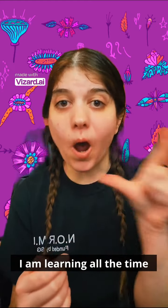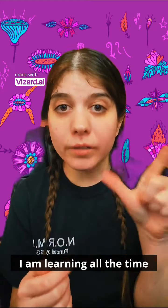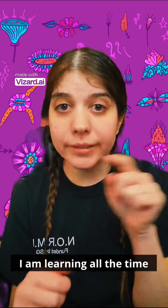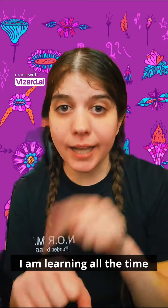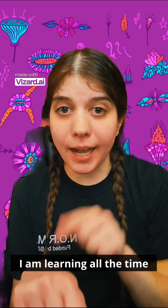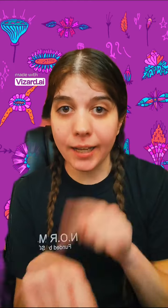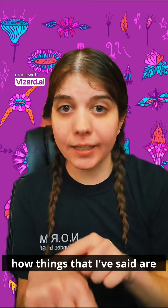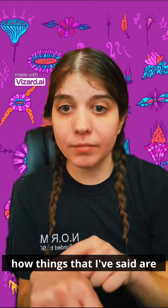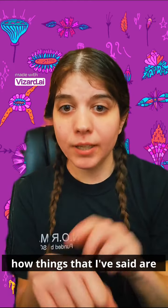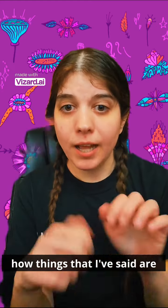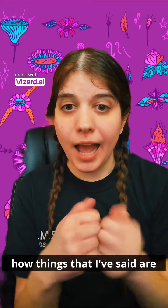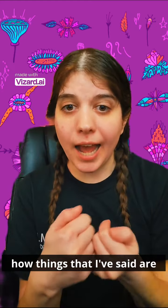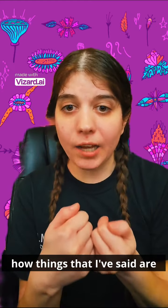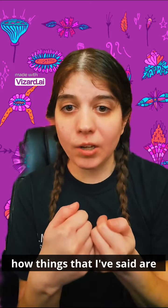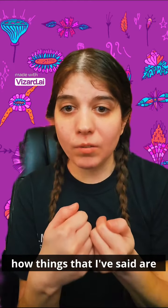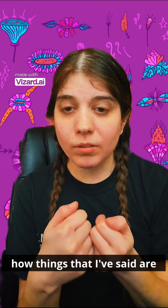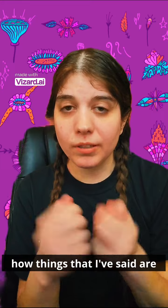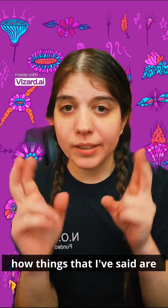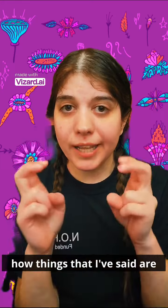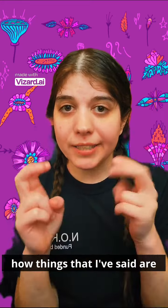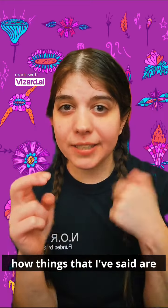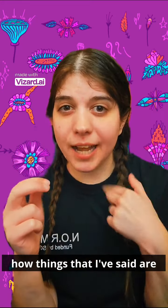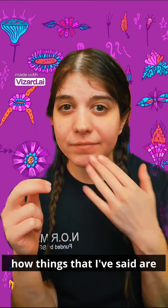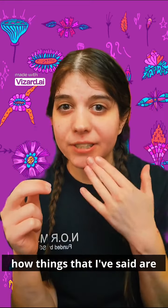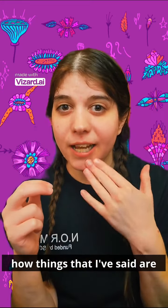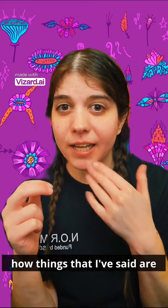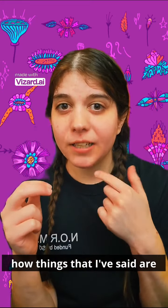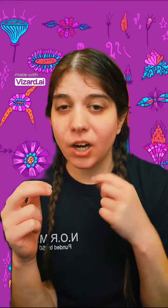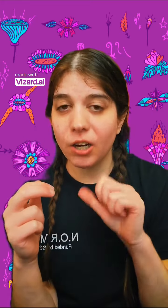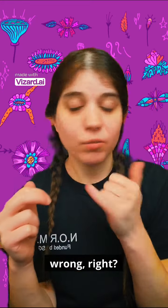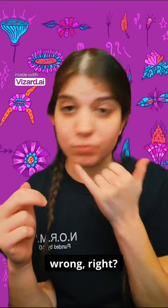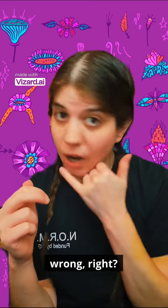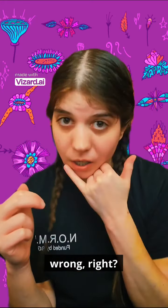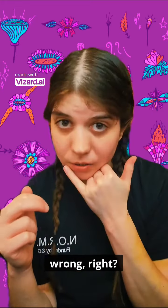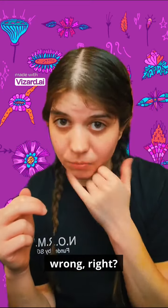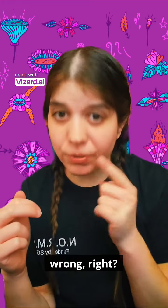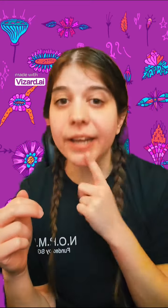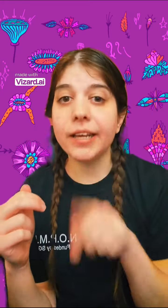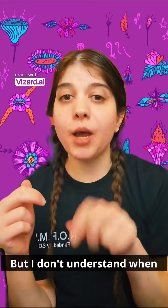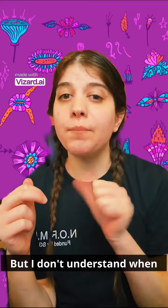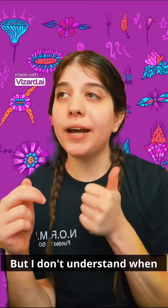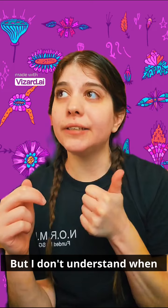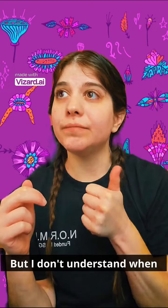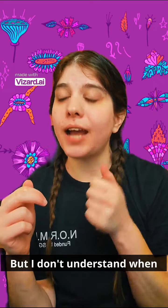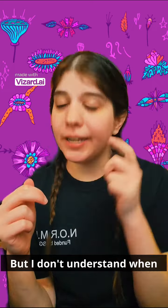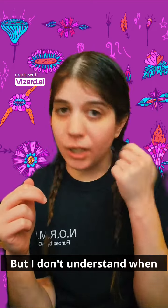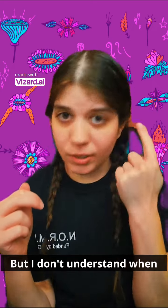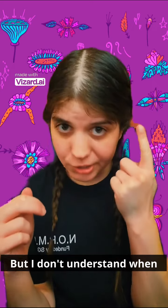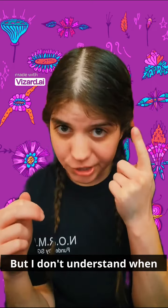the time how things that I've said are wrong, right? But I don't